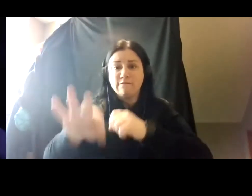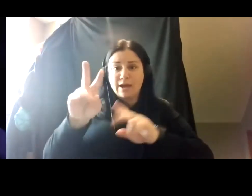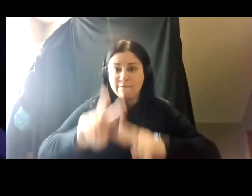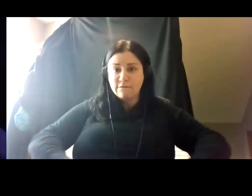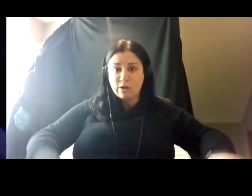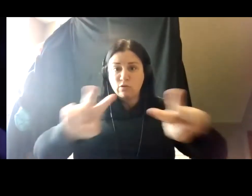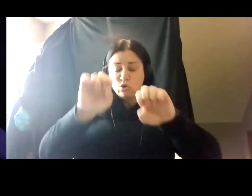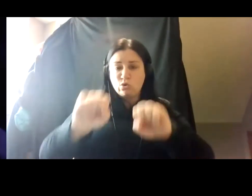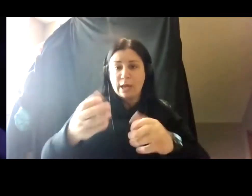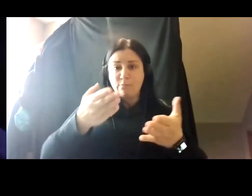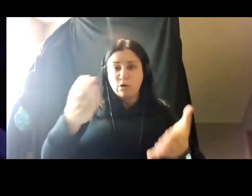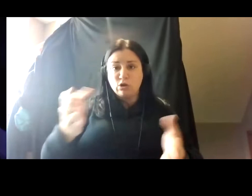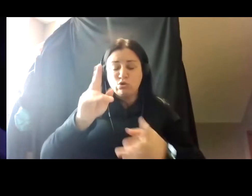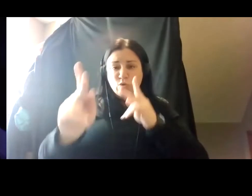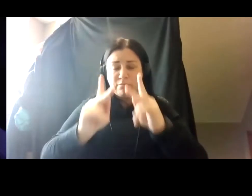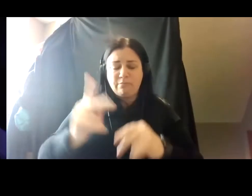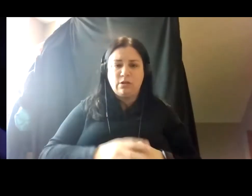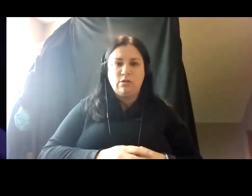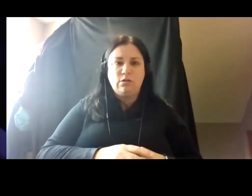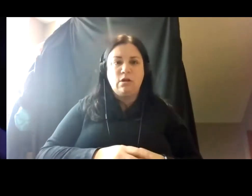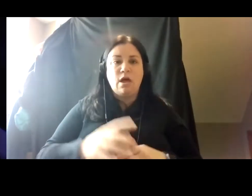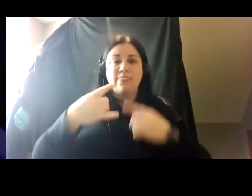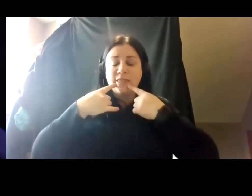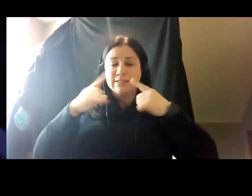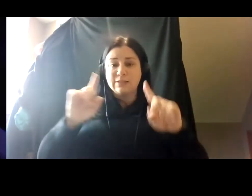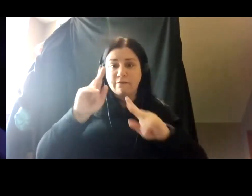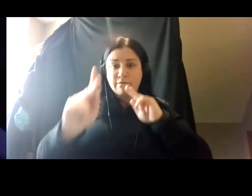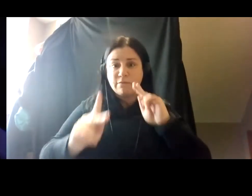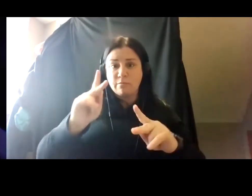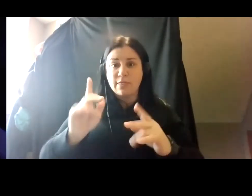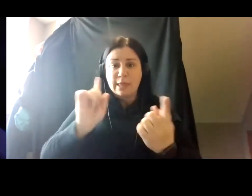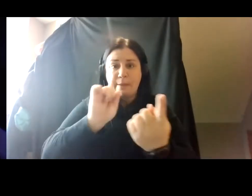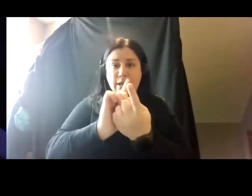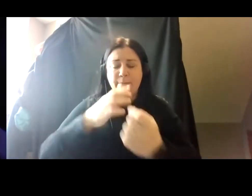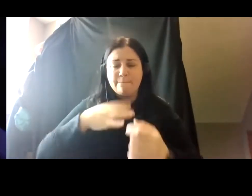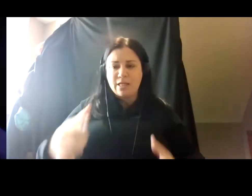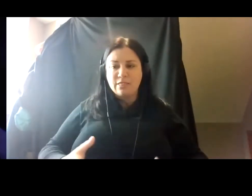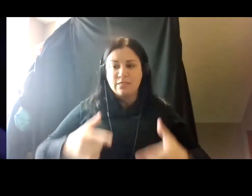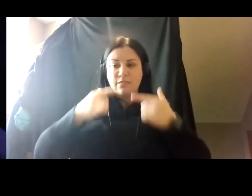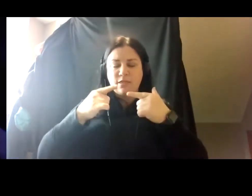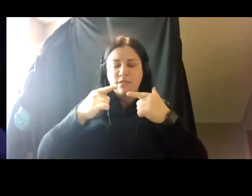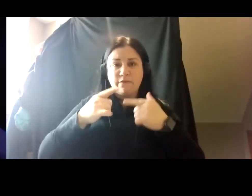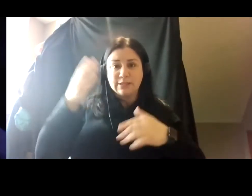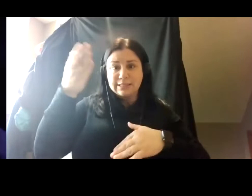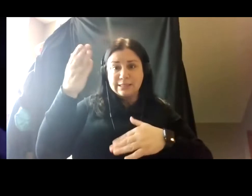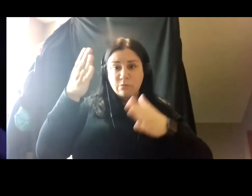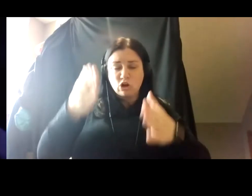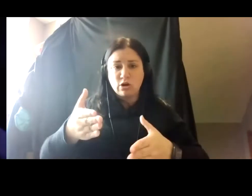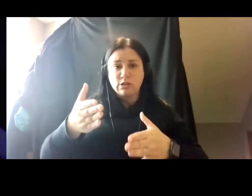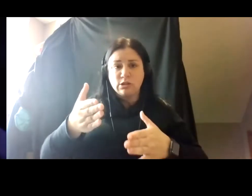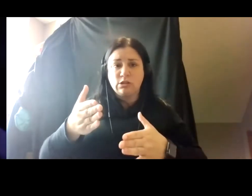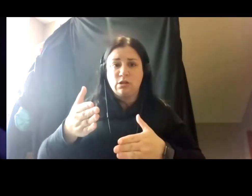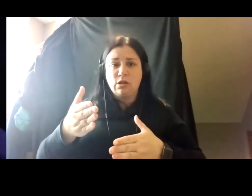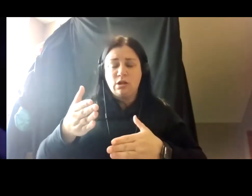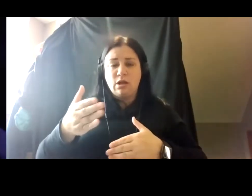people. One of the most successful people that I've ever met in my life was a speaker, entertainer,